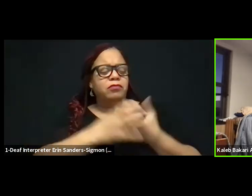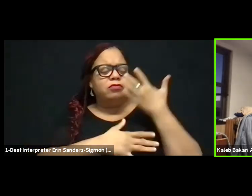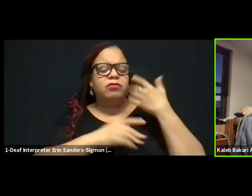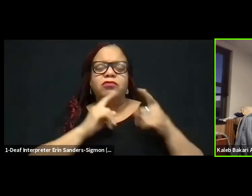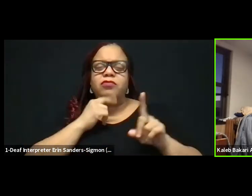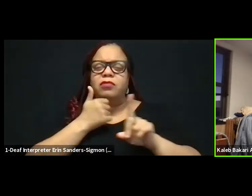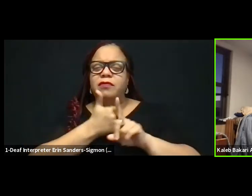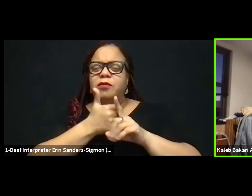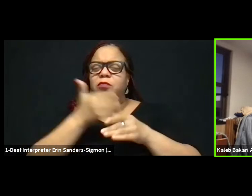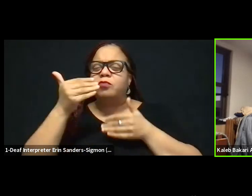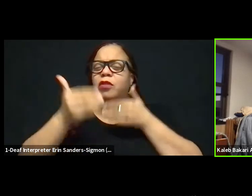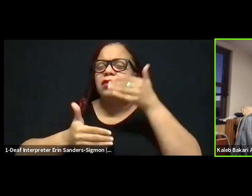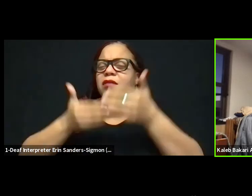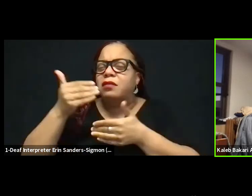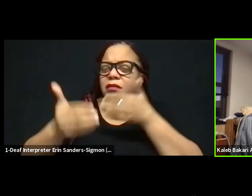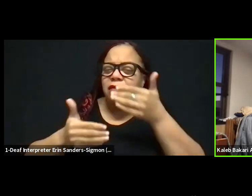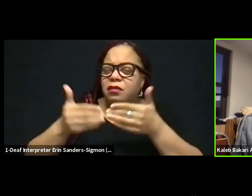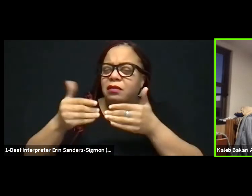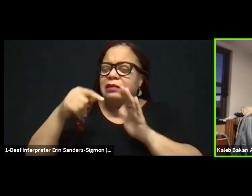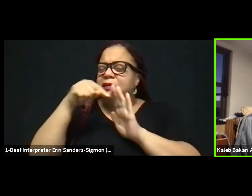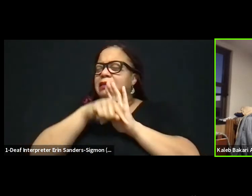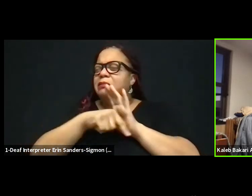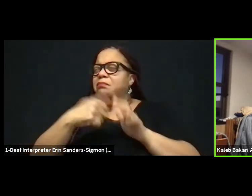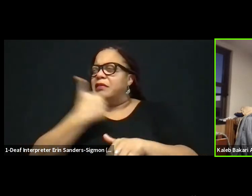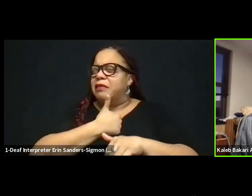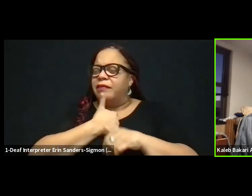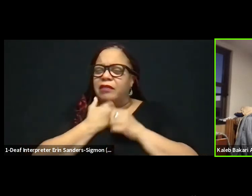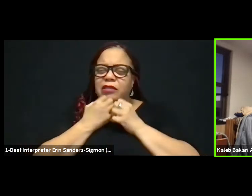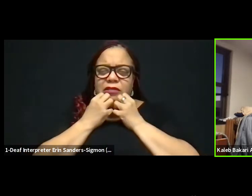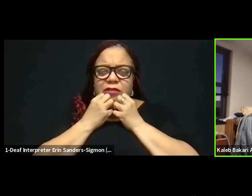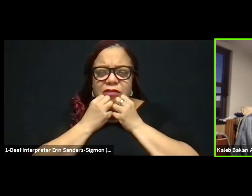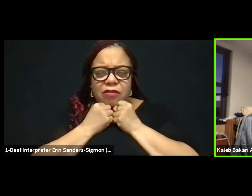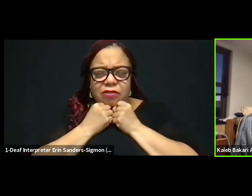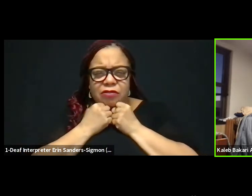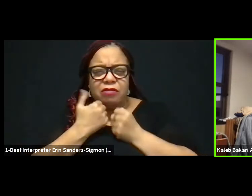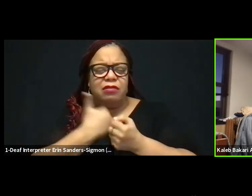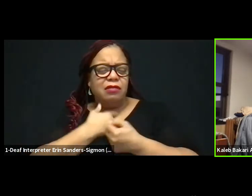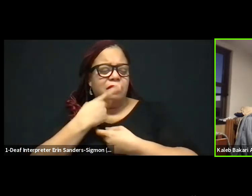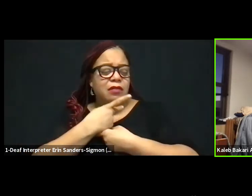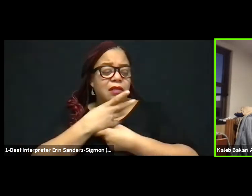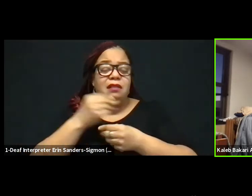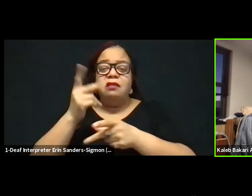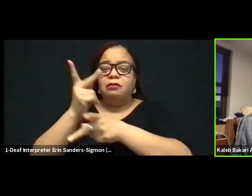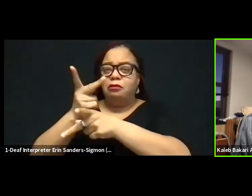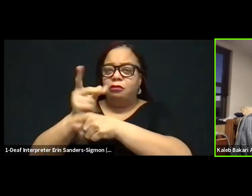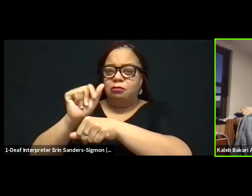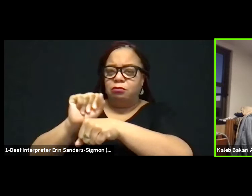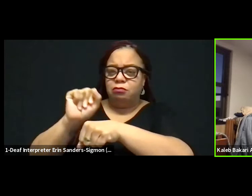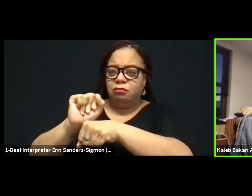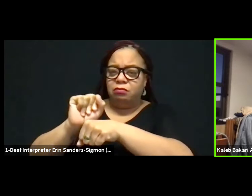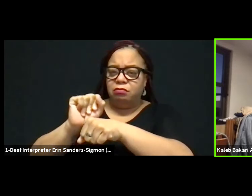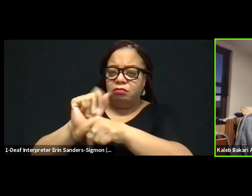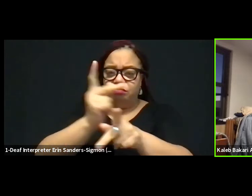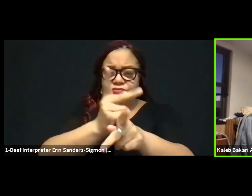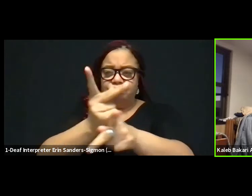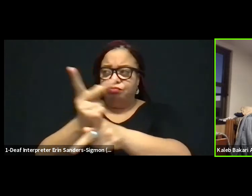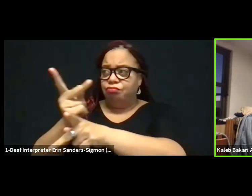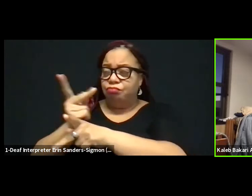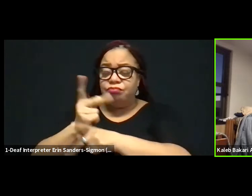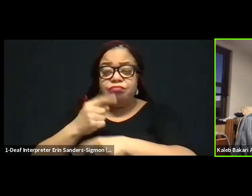I think that abolition is the only compass we have, or one of the